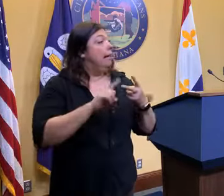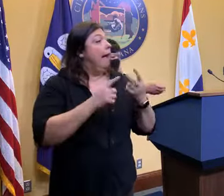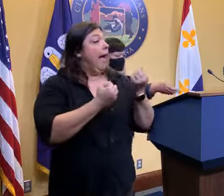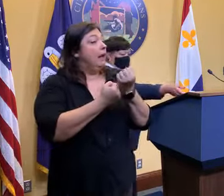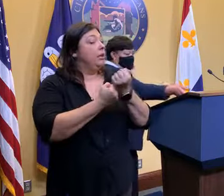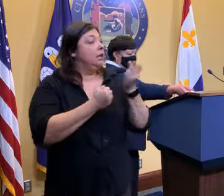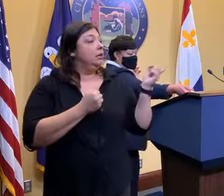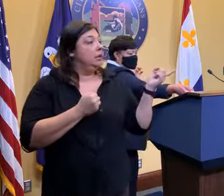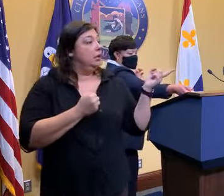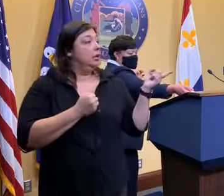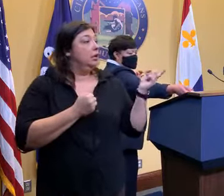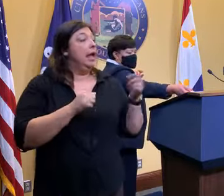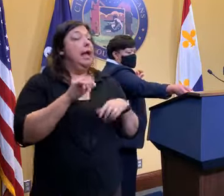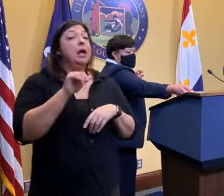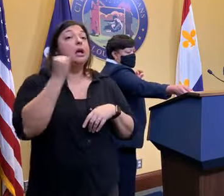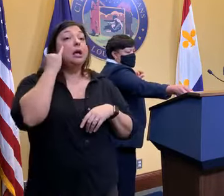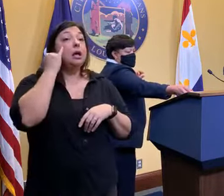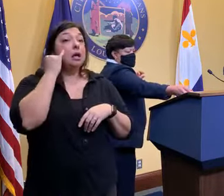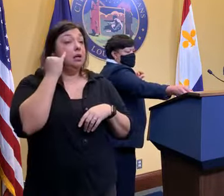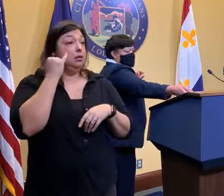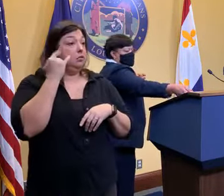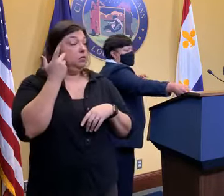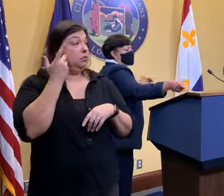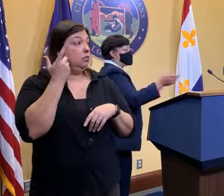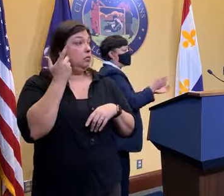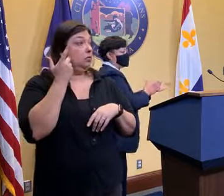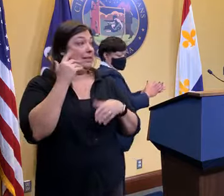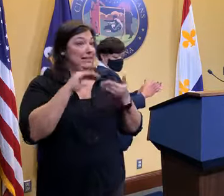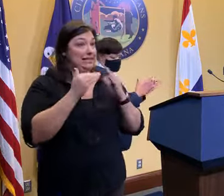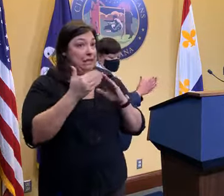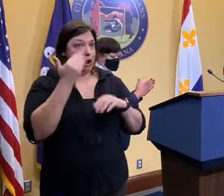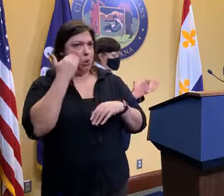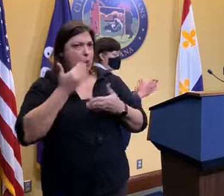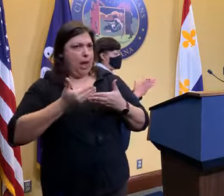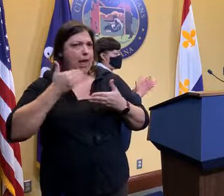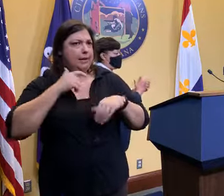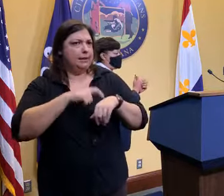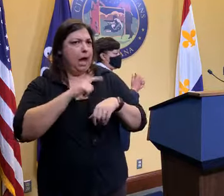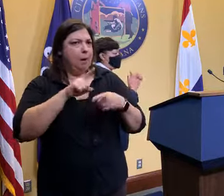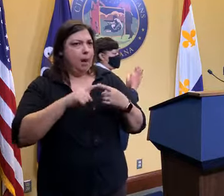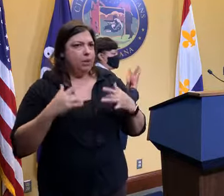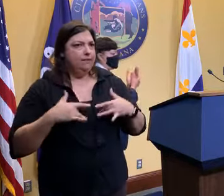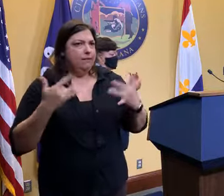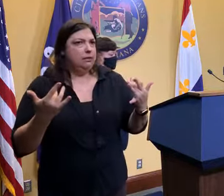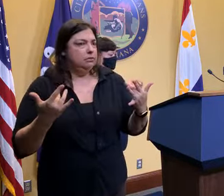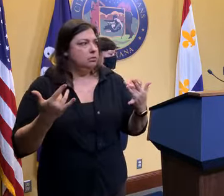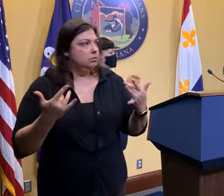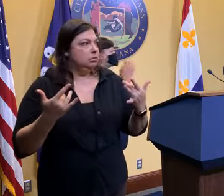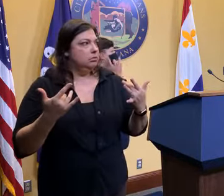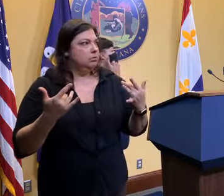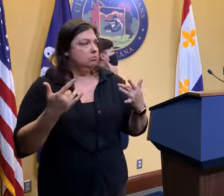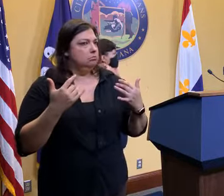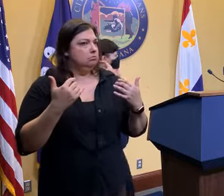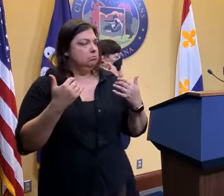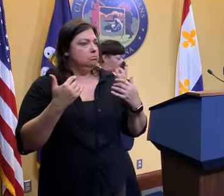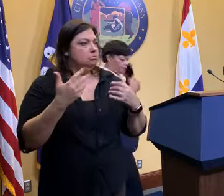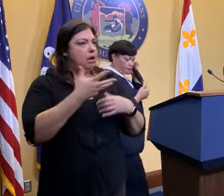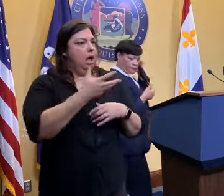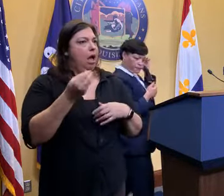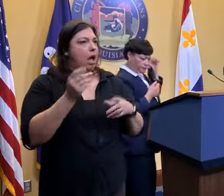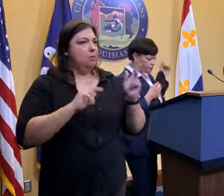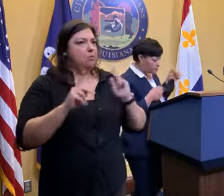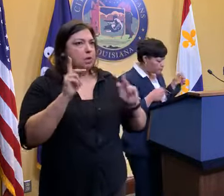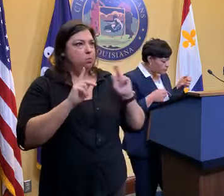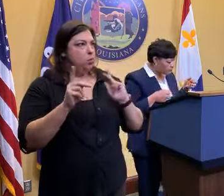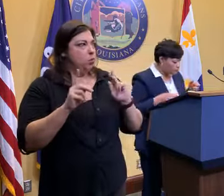Madam Mayor, if the city knew about the event on Saturday ahead of time and had people